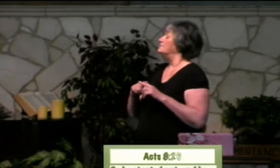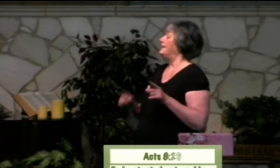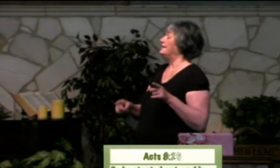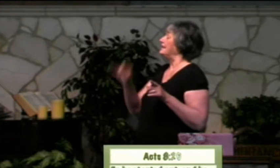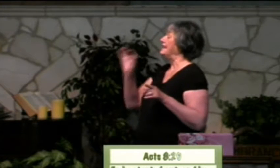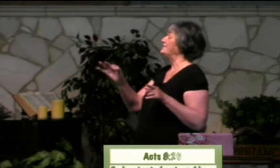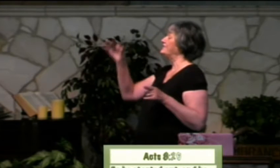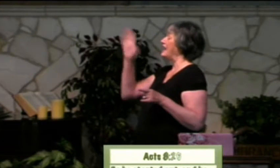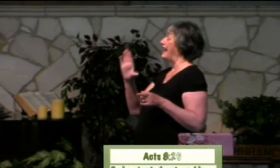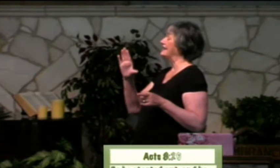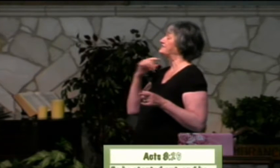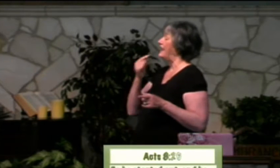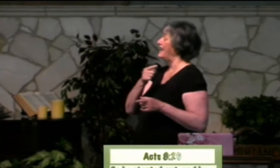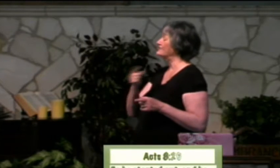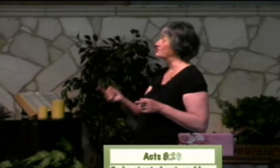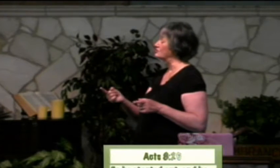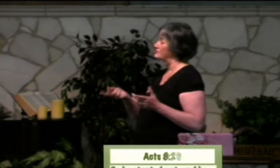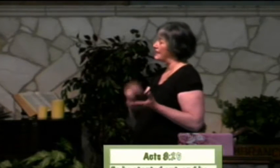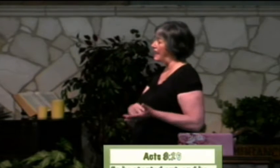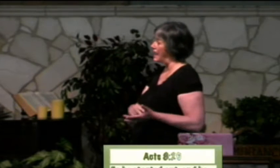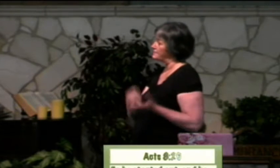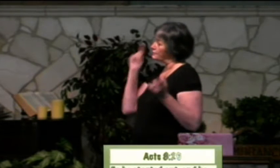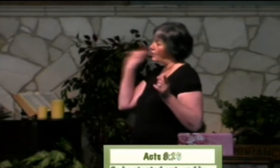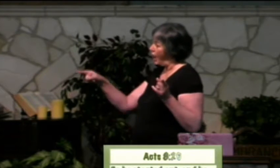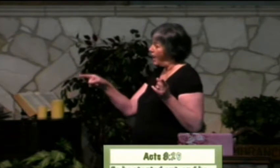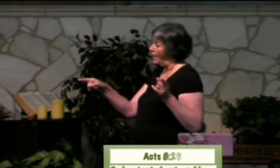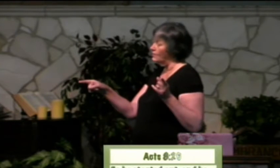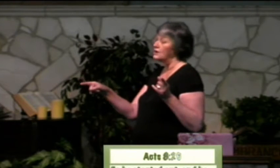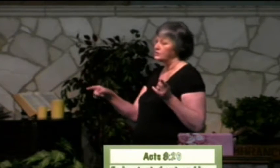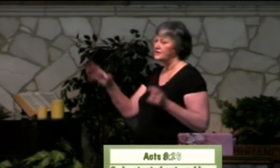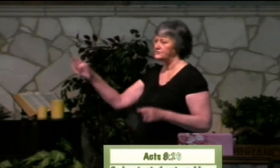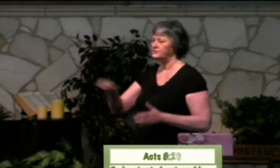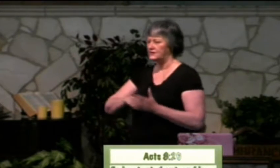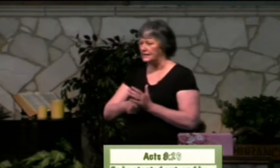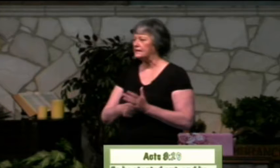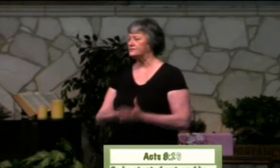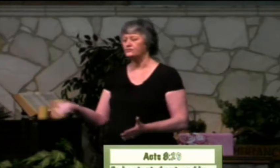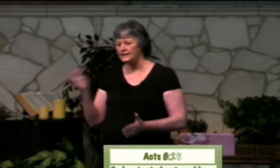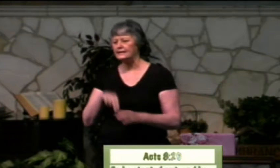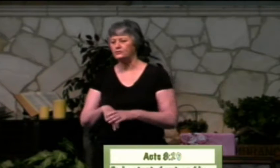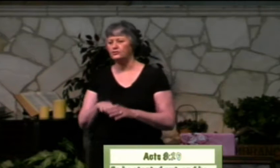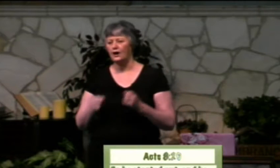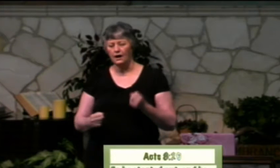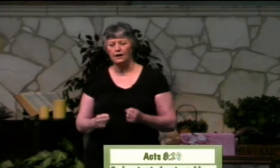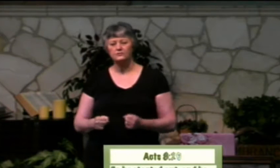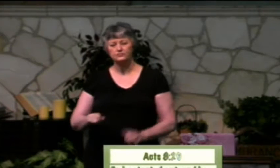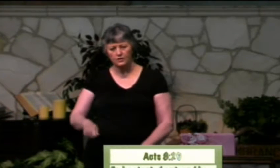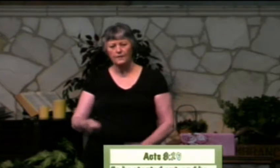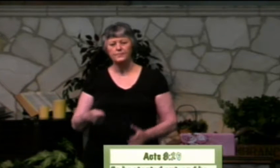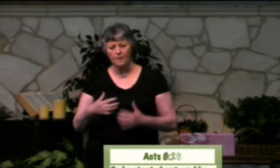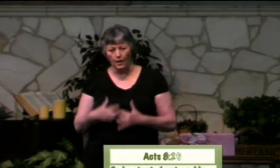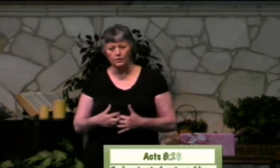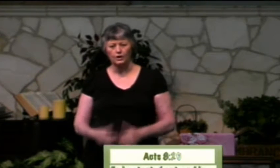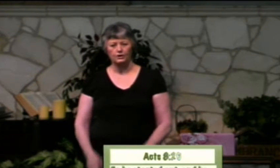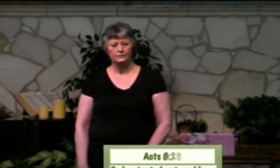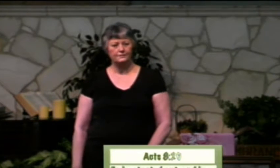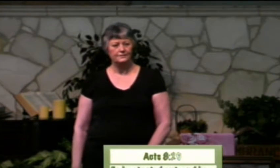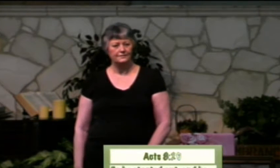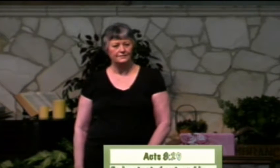But if God tells you, get up, go, you get your keys, you get in your car, you start the motor.